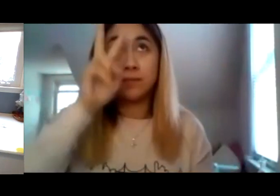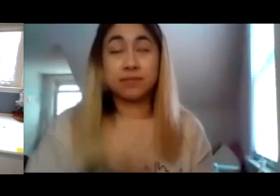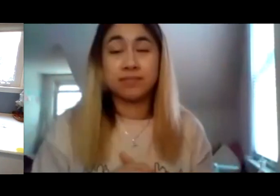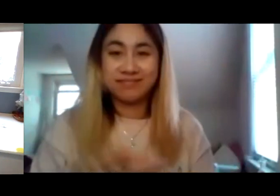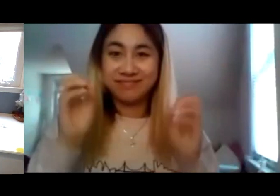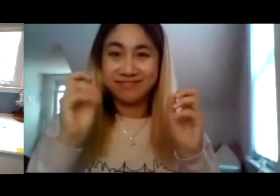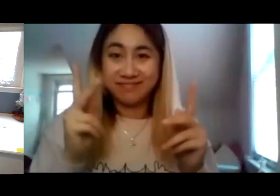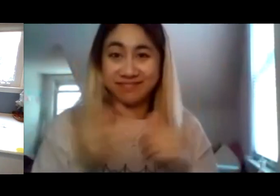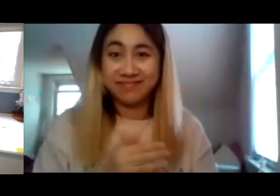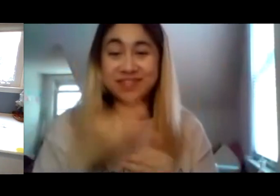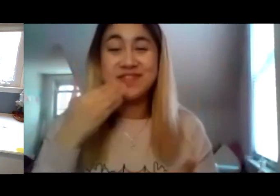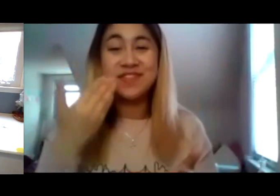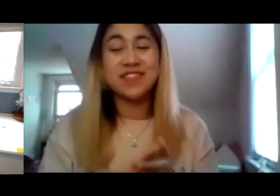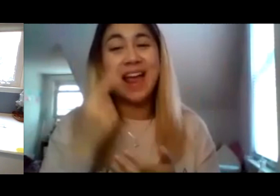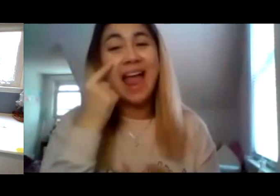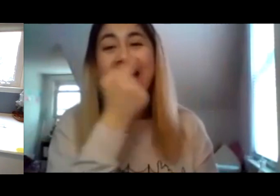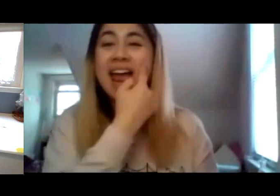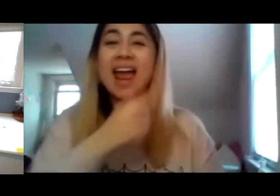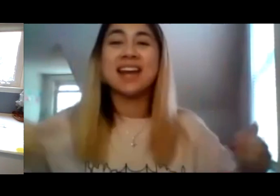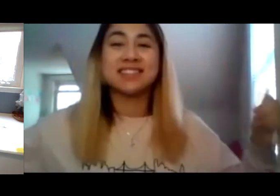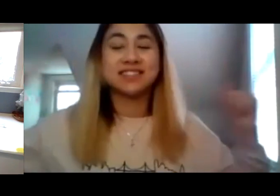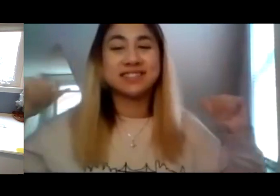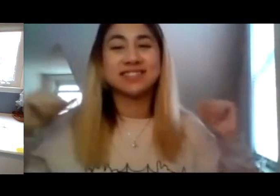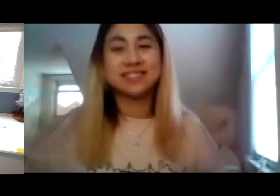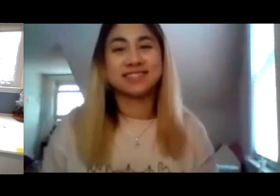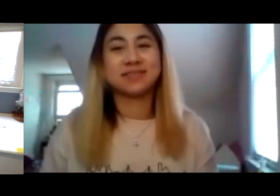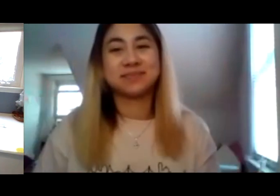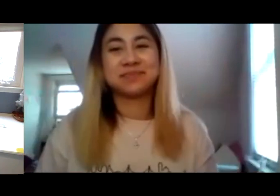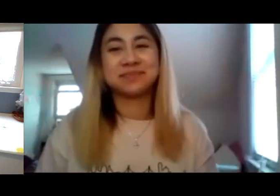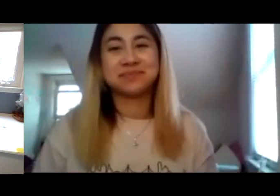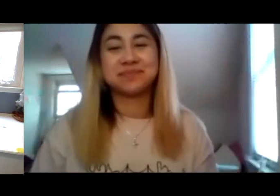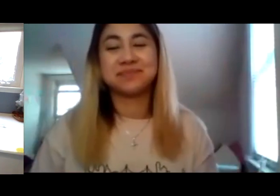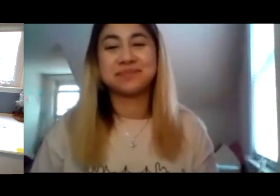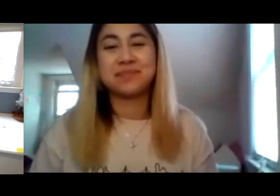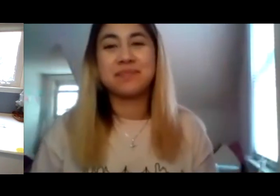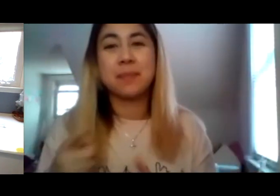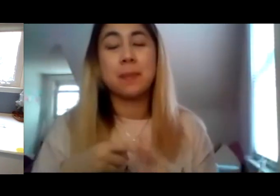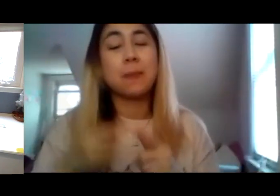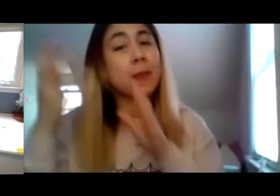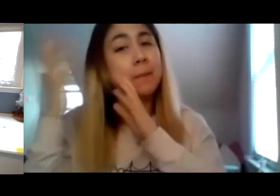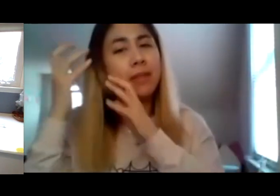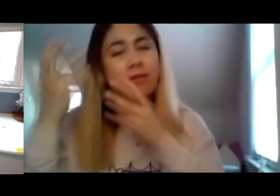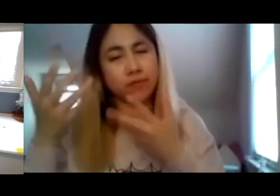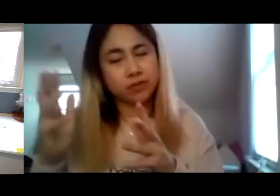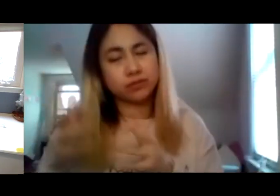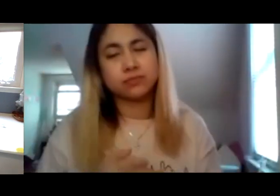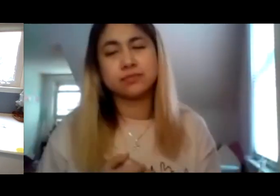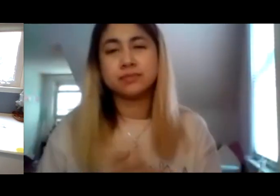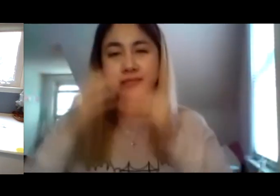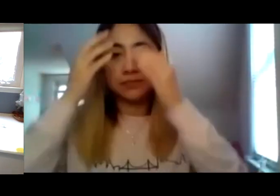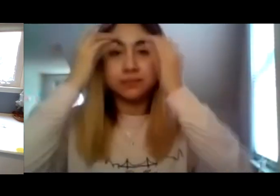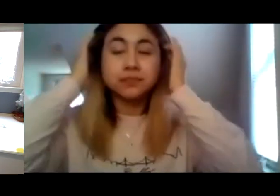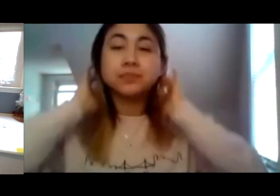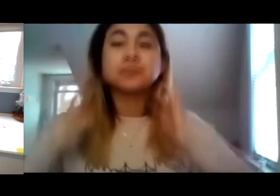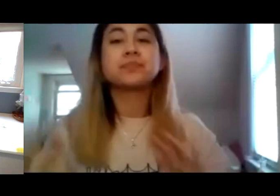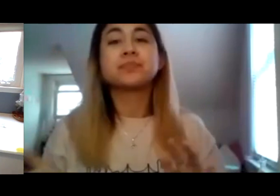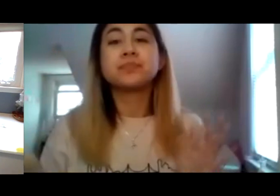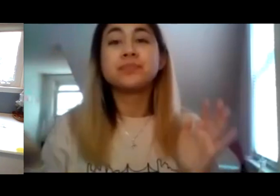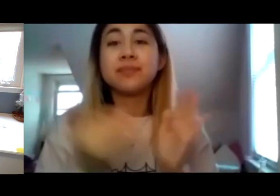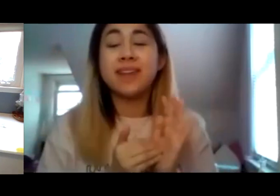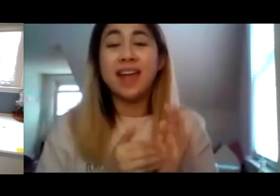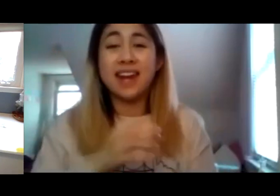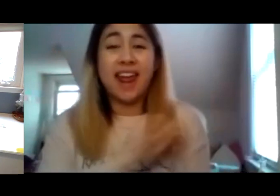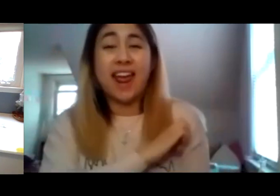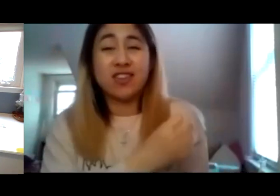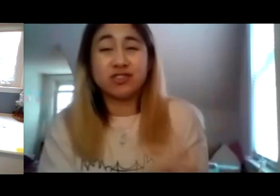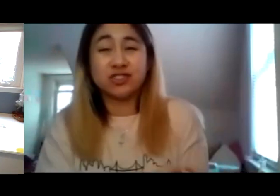Okay, good eye exercise, right? Okay, then we could put our pillows away. So again, we can get some energy out